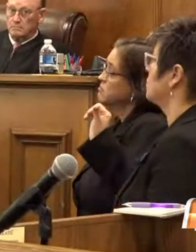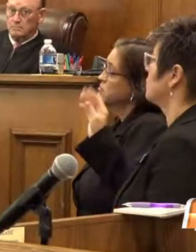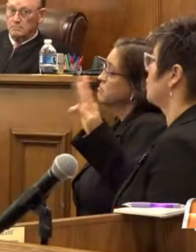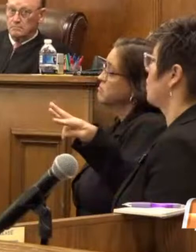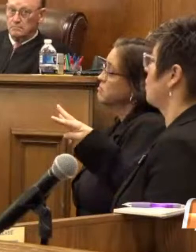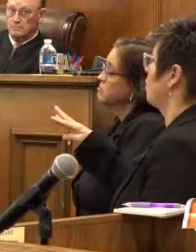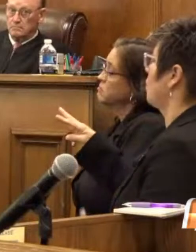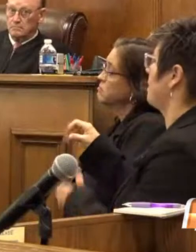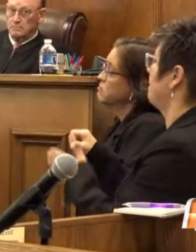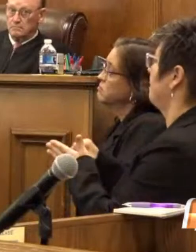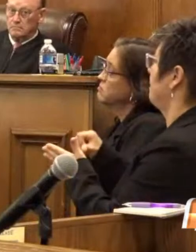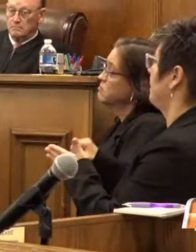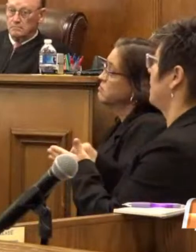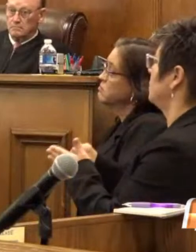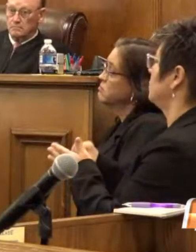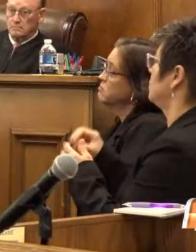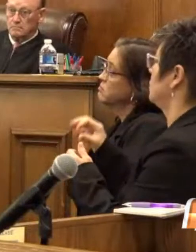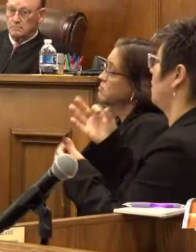freedeafricoharris.com, is that correct?